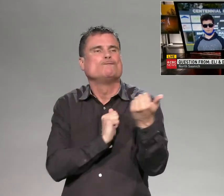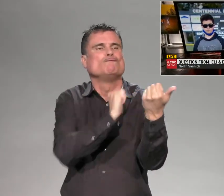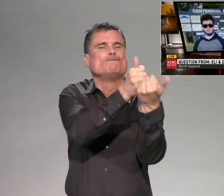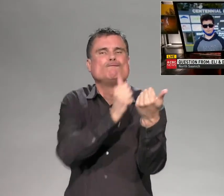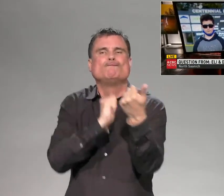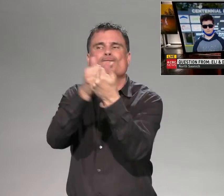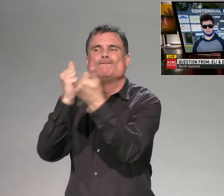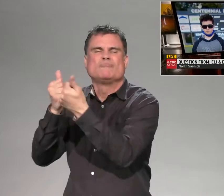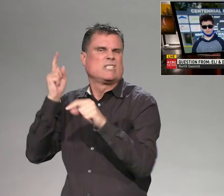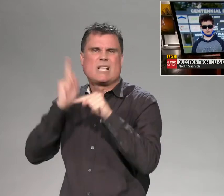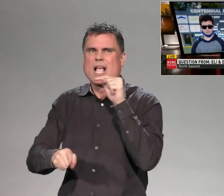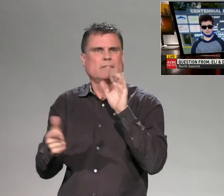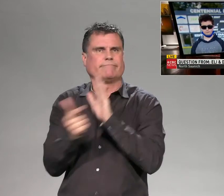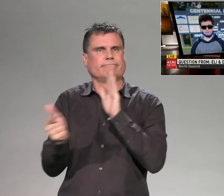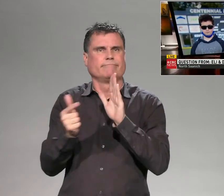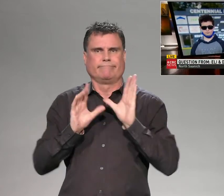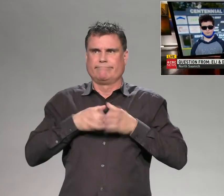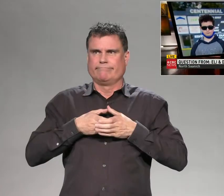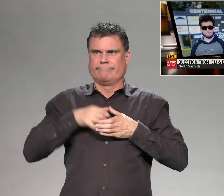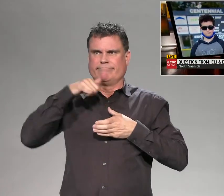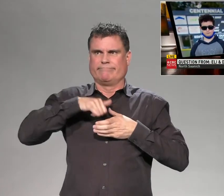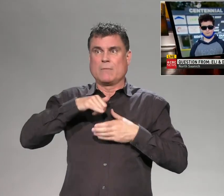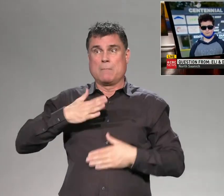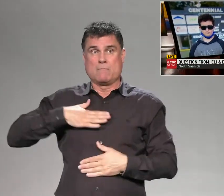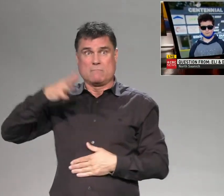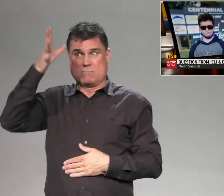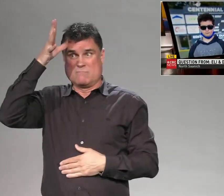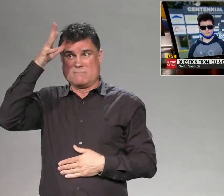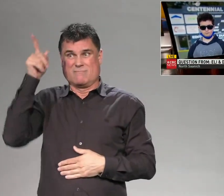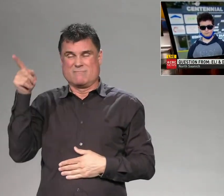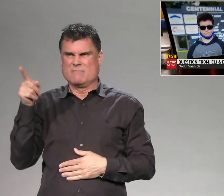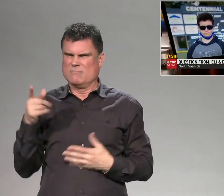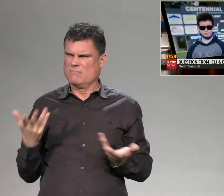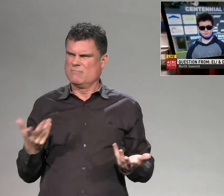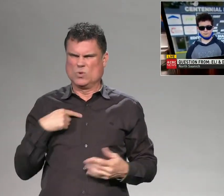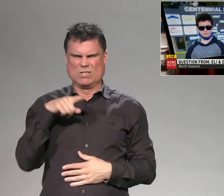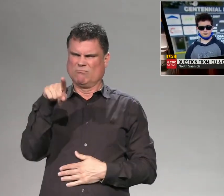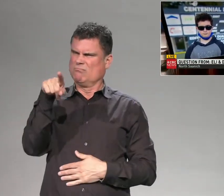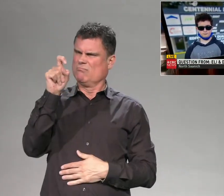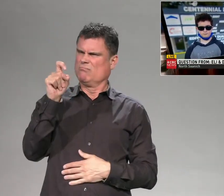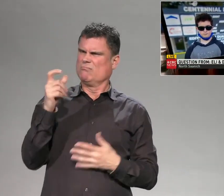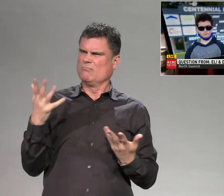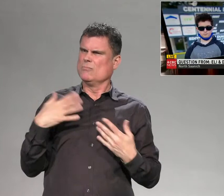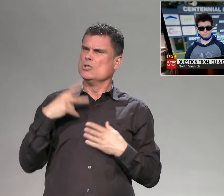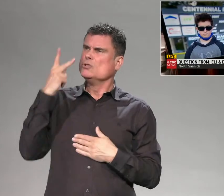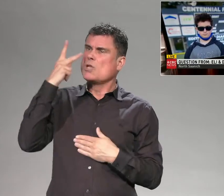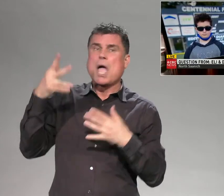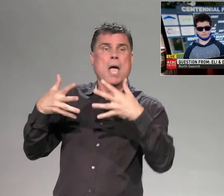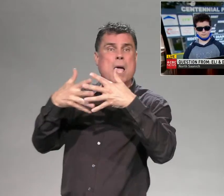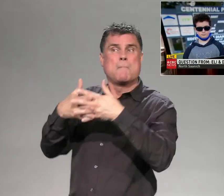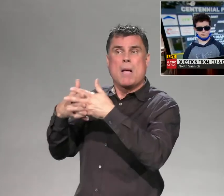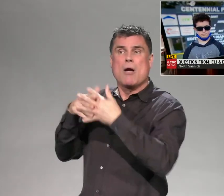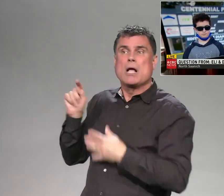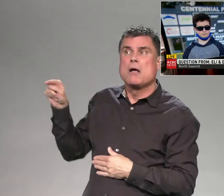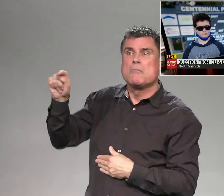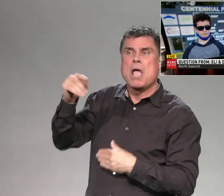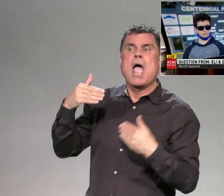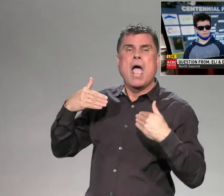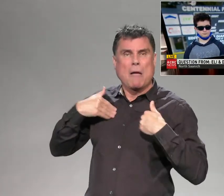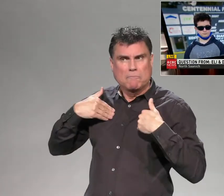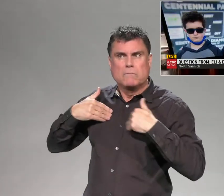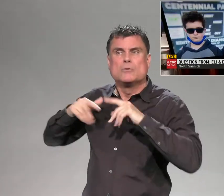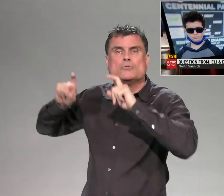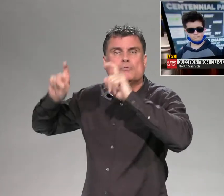do understand that in the States, clinical trials are underway for kids, and it's my belief that kids are at